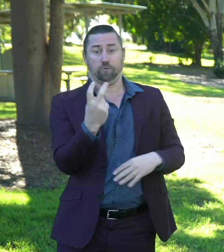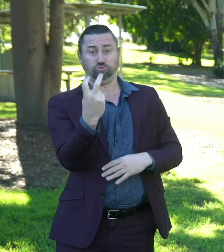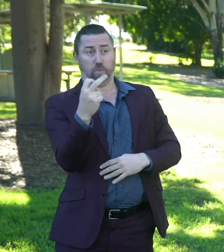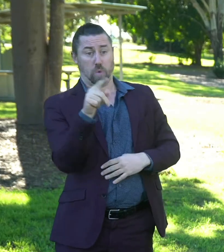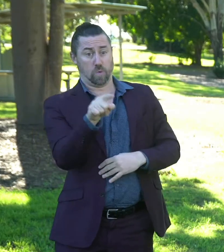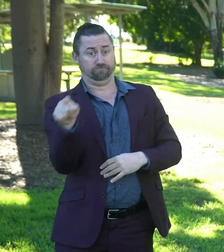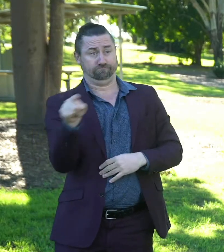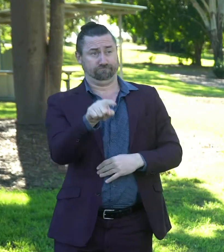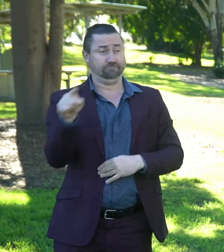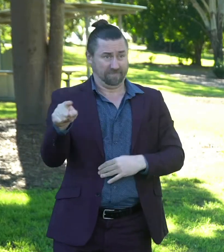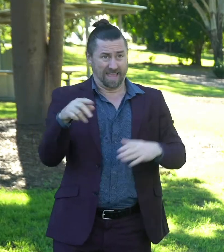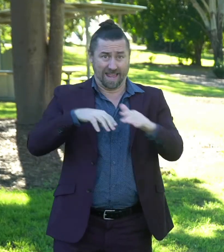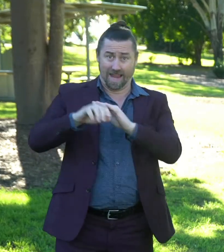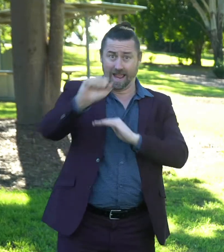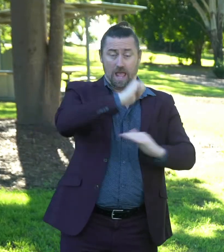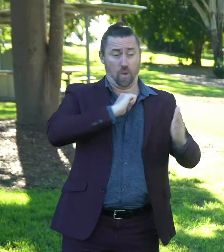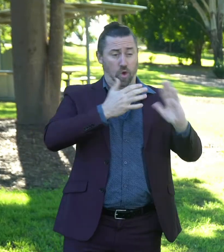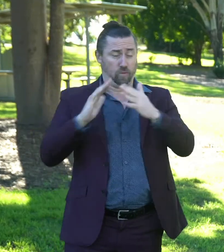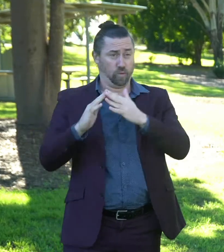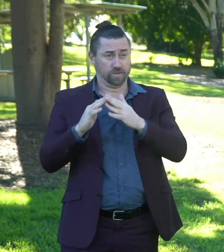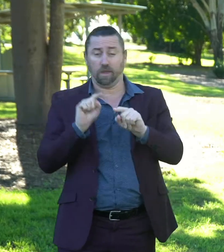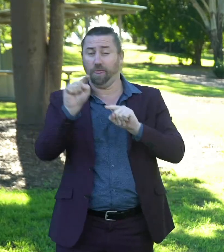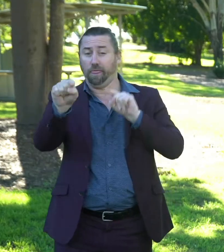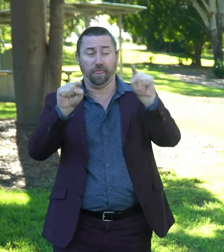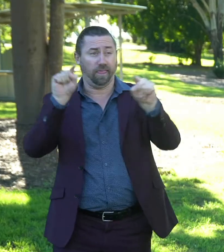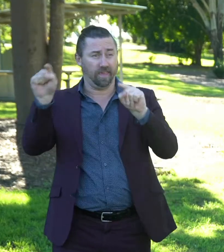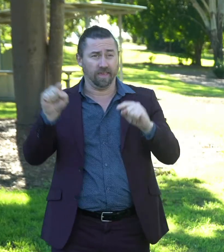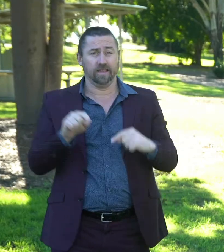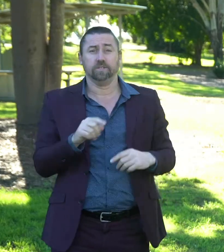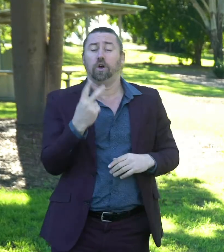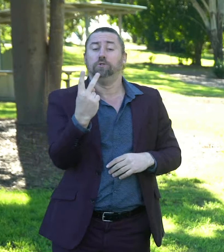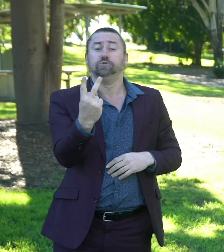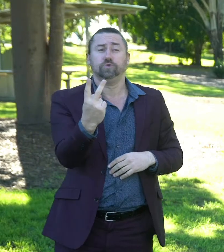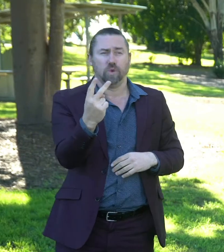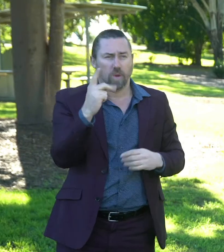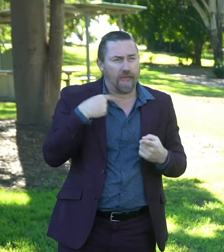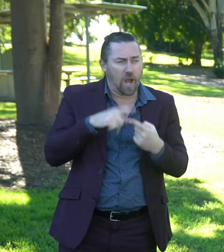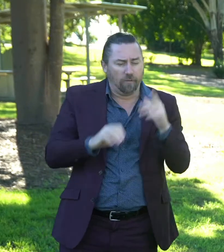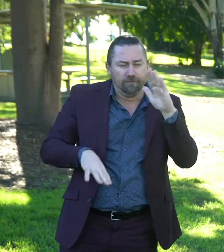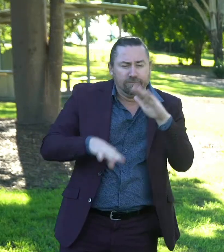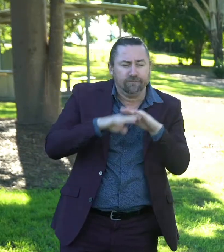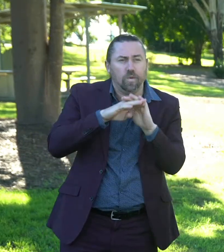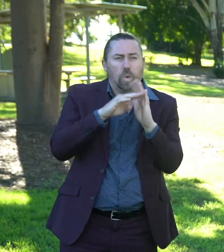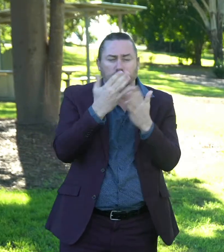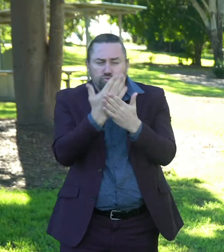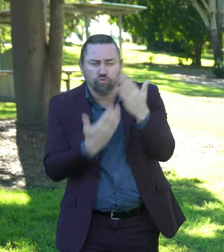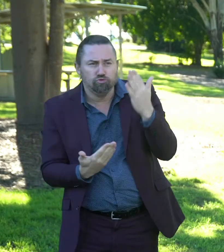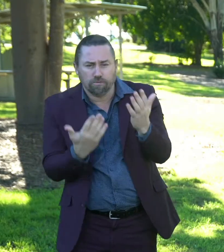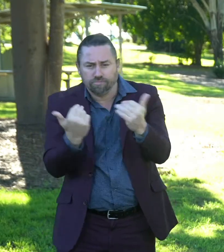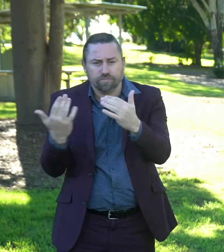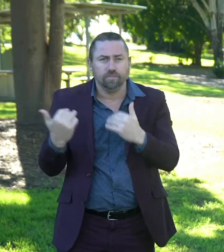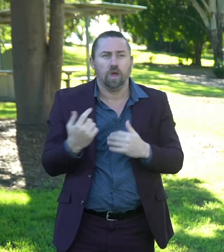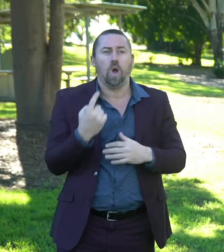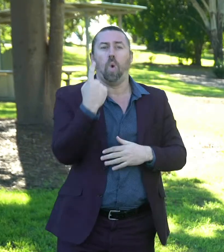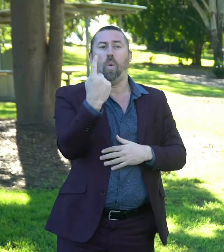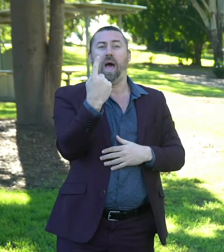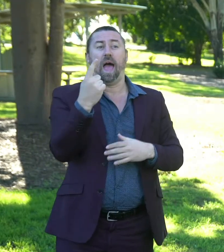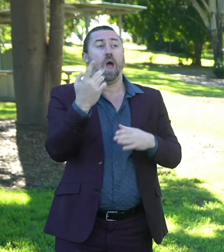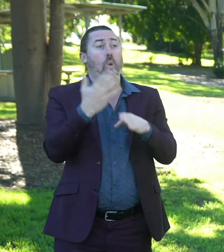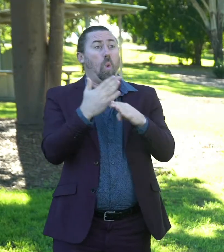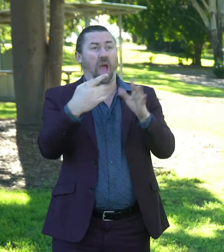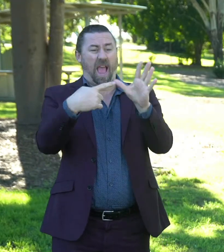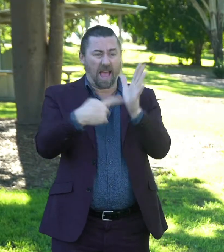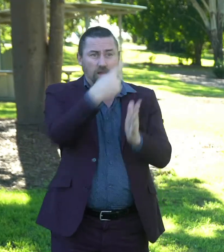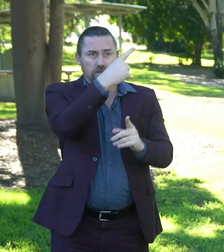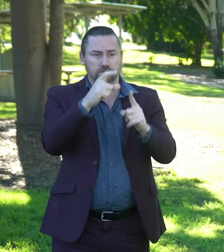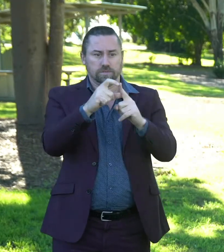not concerned about that one. Now, the other 2 cases we're still investigating. One of them is a DFO